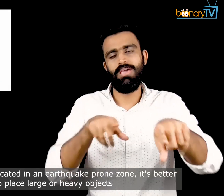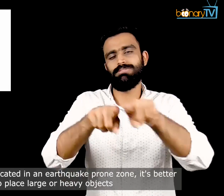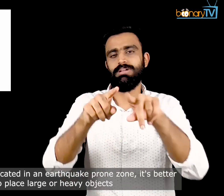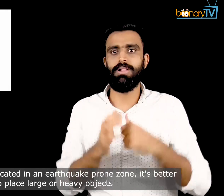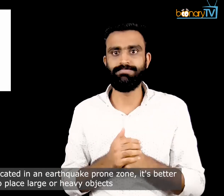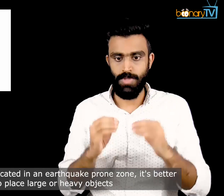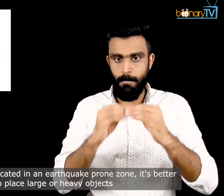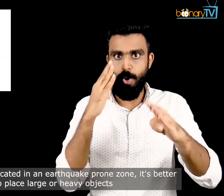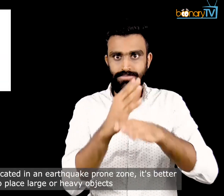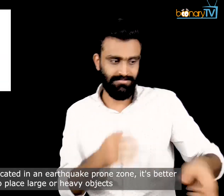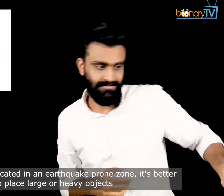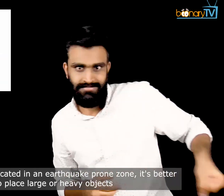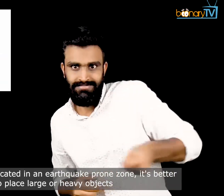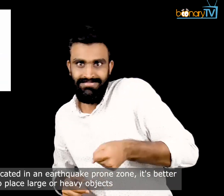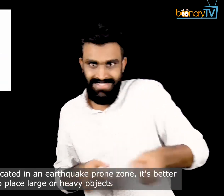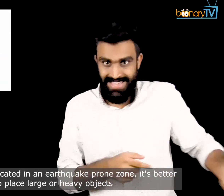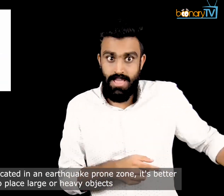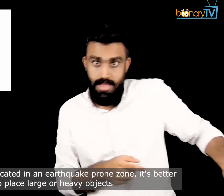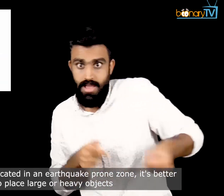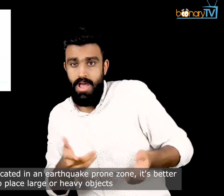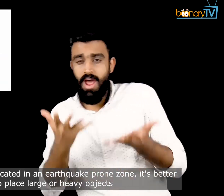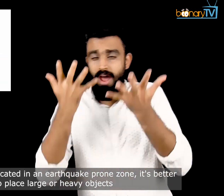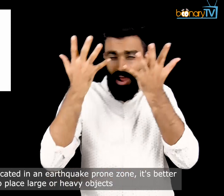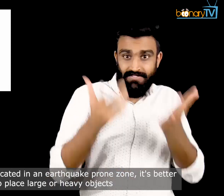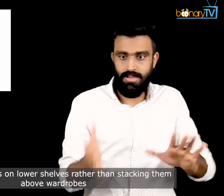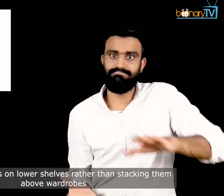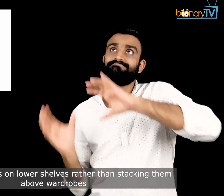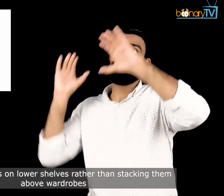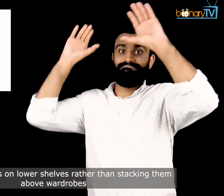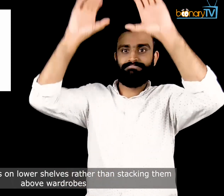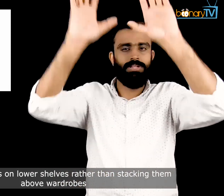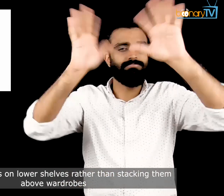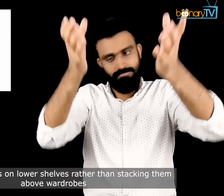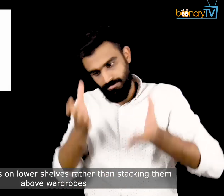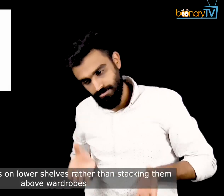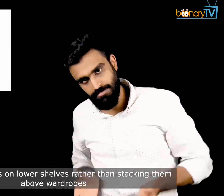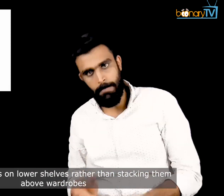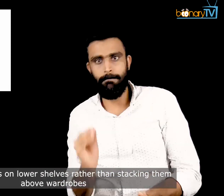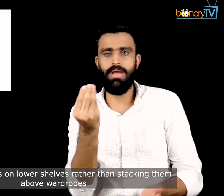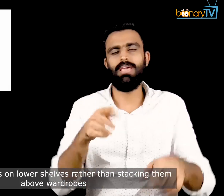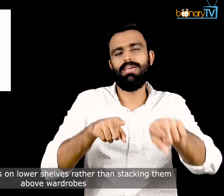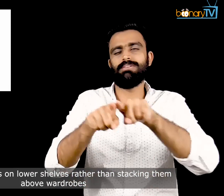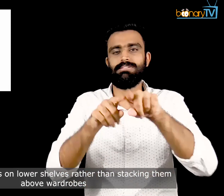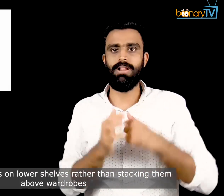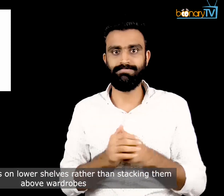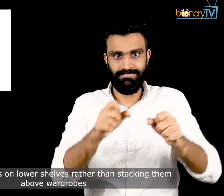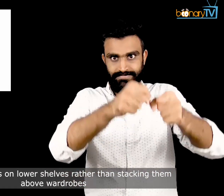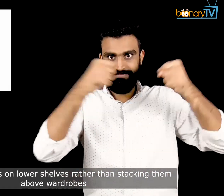to place large or heavy objects such as suitcases on lower shelves rather